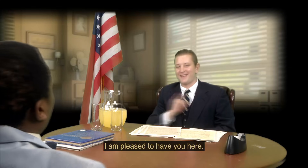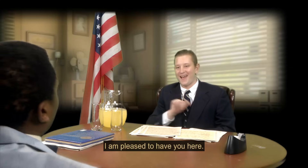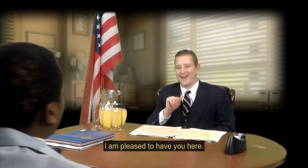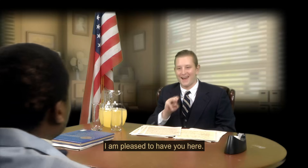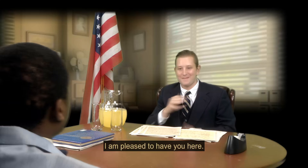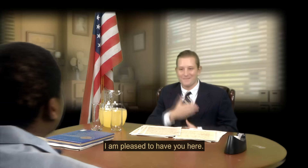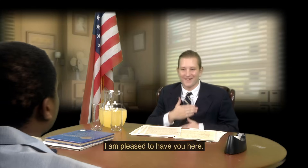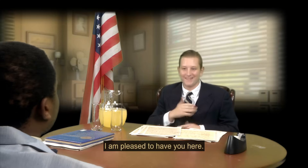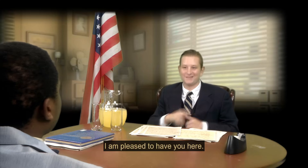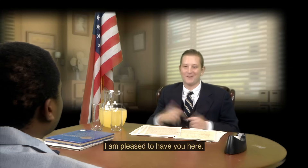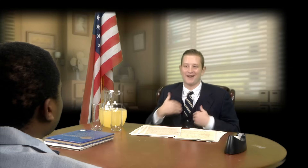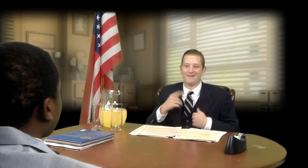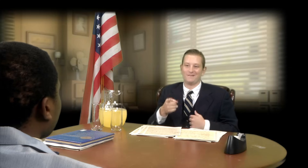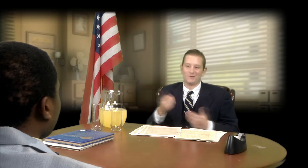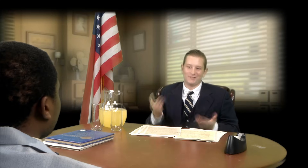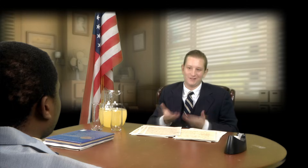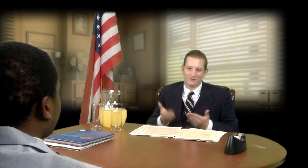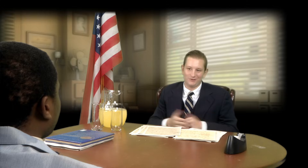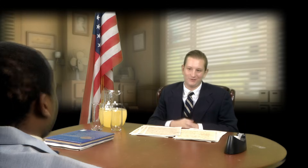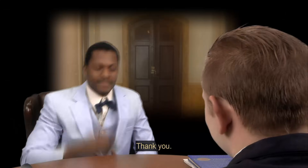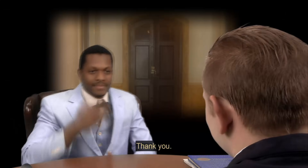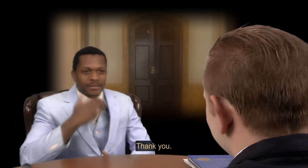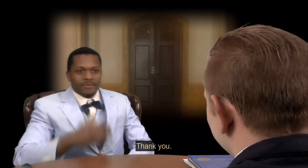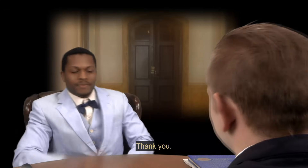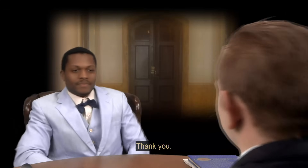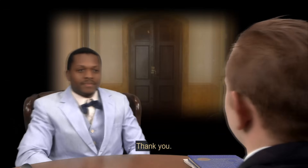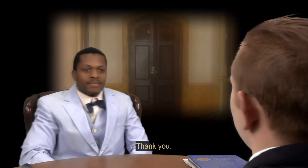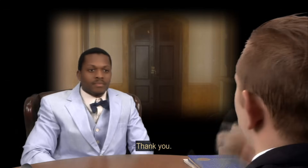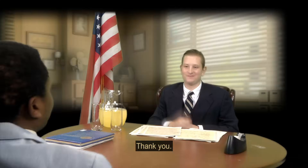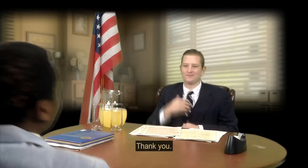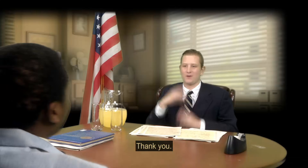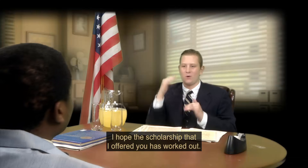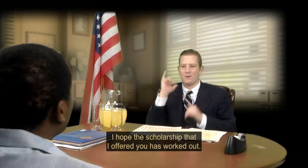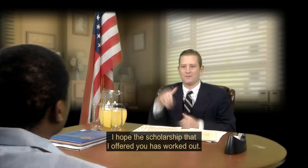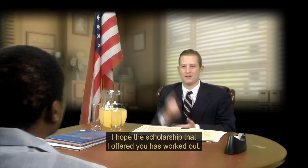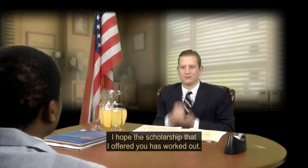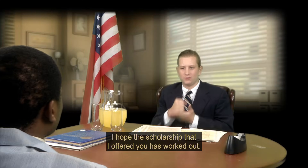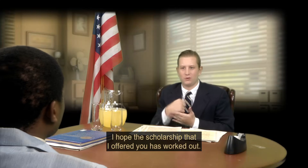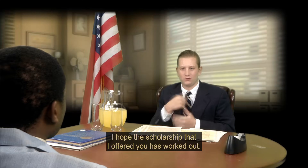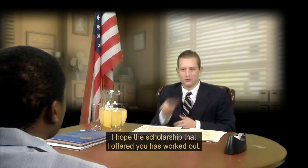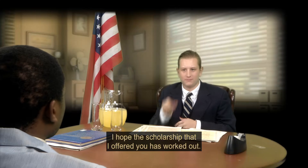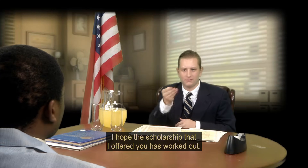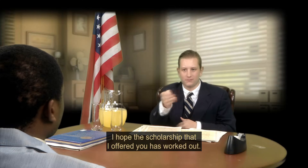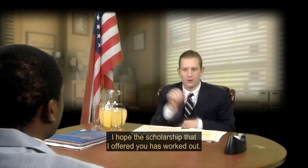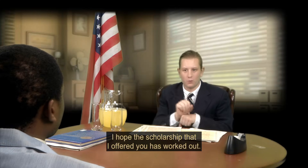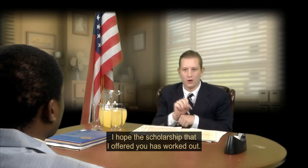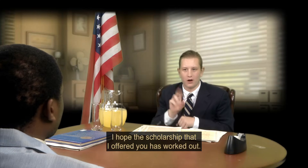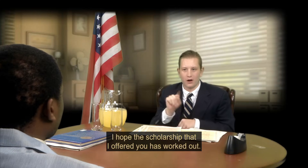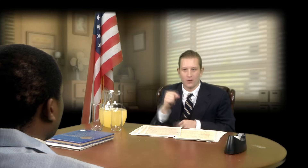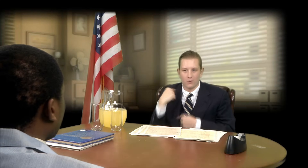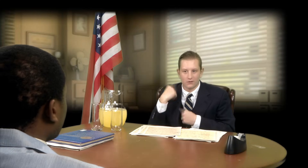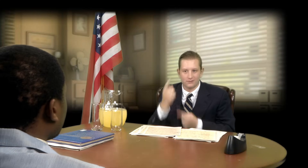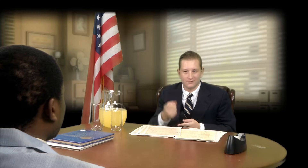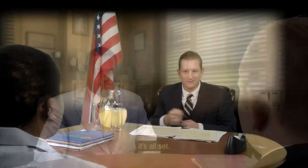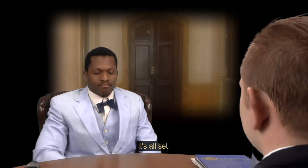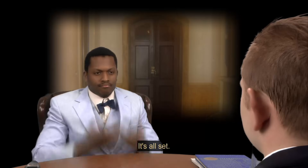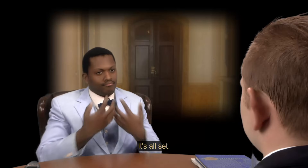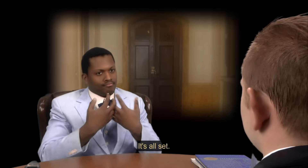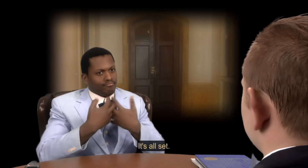I am pleased to have you here. Thank you. I hope the scholarship that I offered you has worked out. It's all